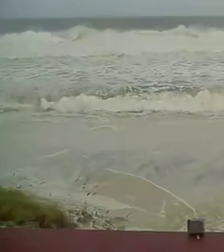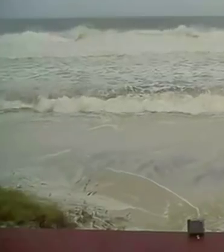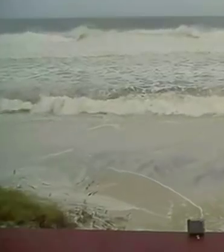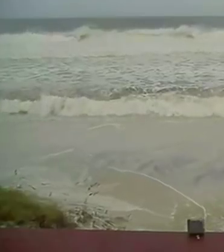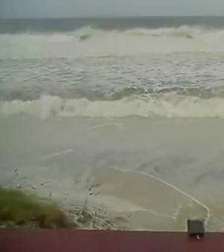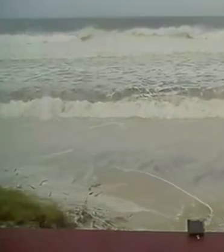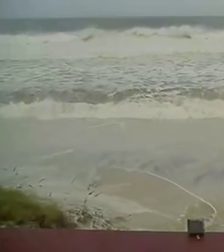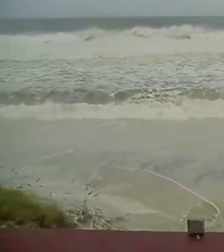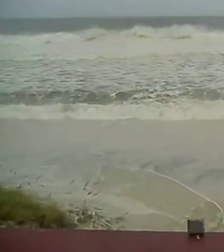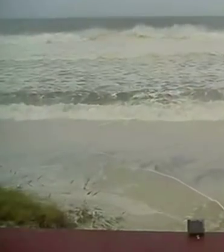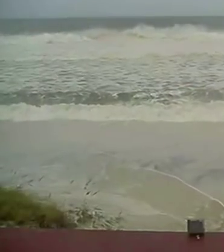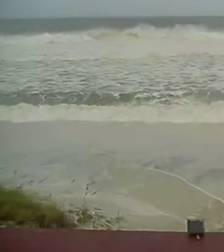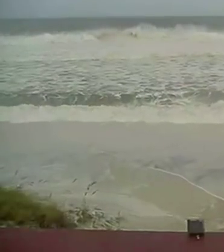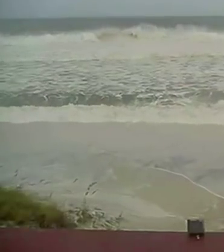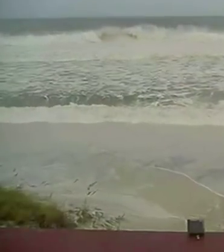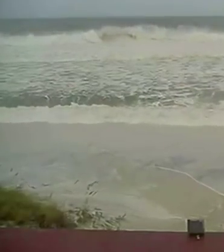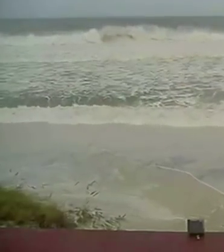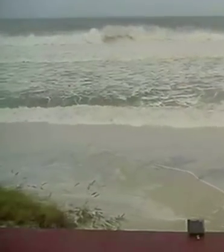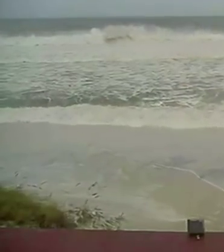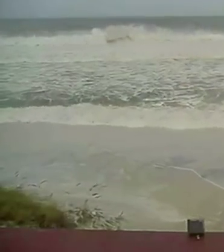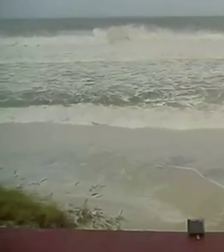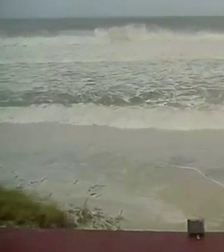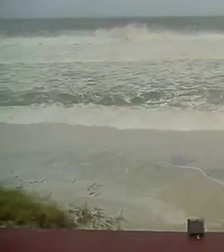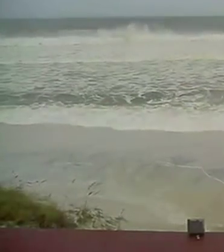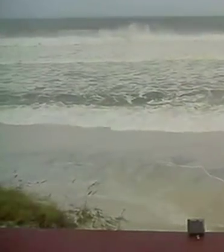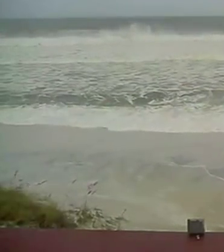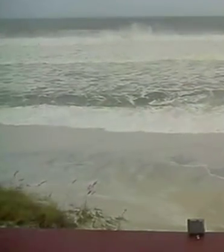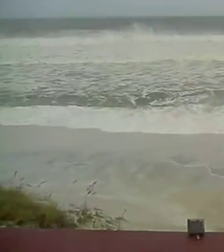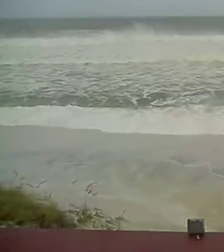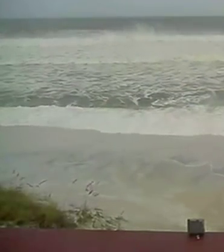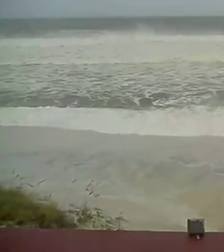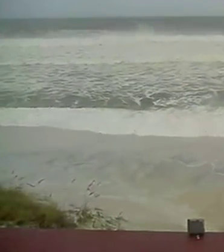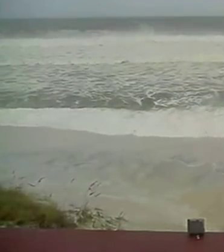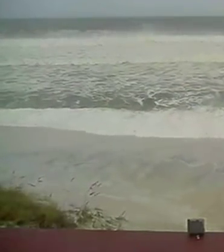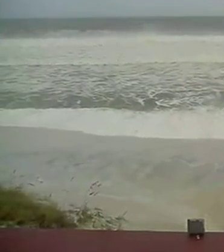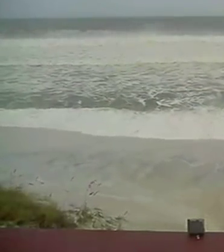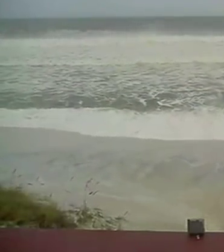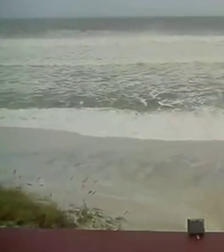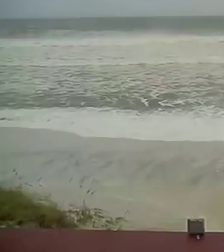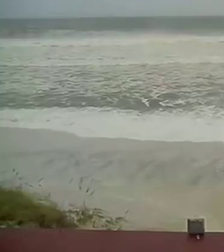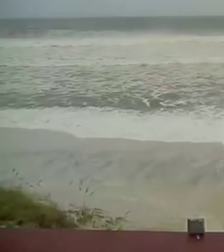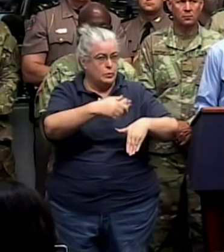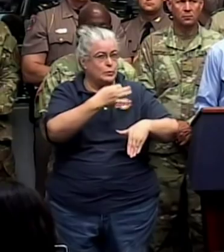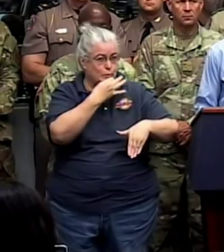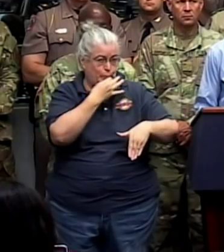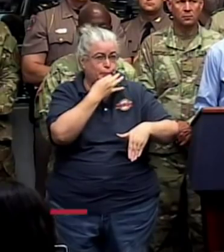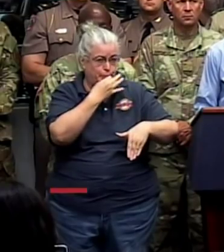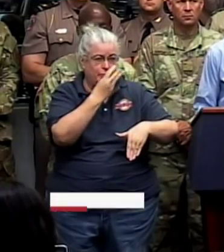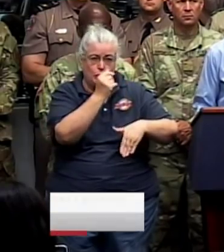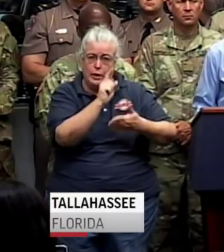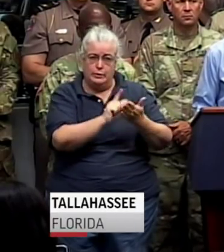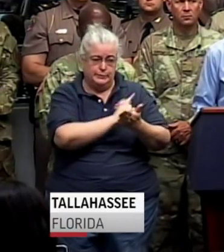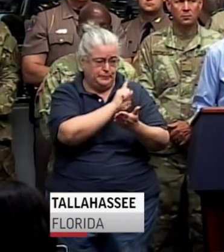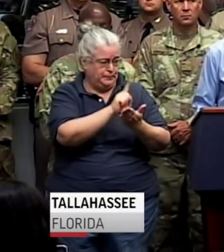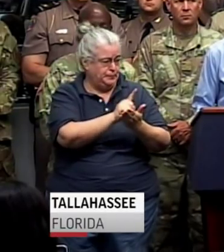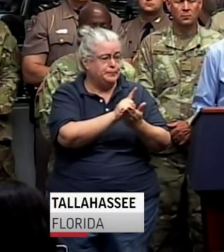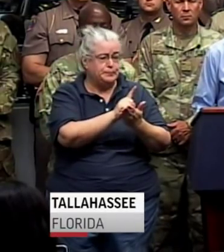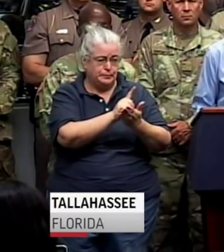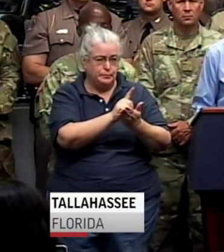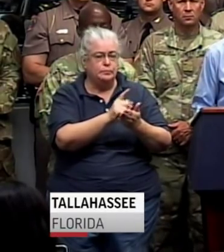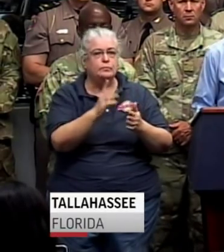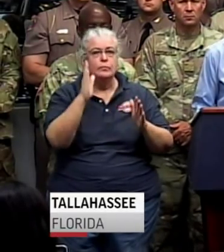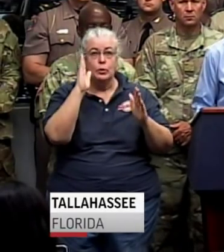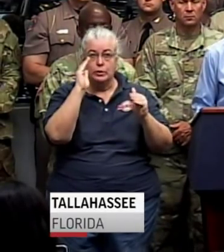lives in Central America and the either storm will make landfall on Florida's Panhandle in just a few hours. We expect conditions across the